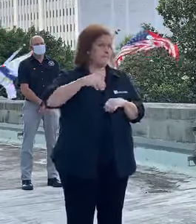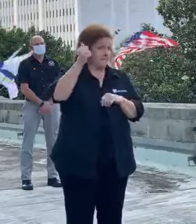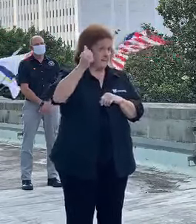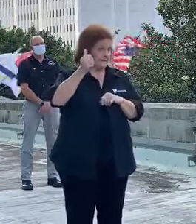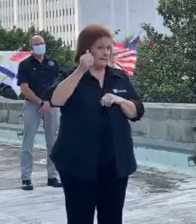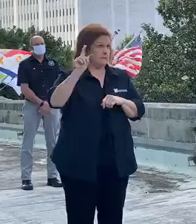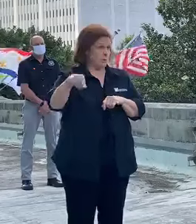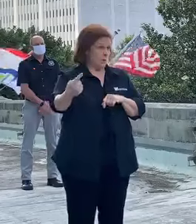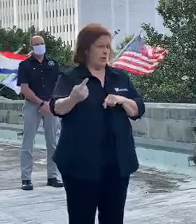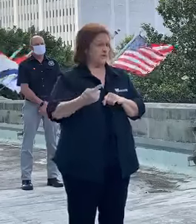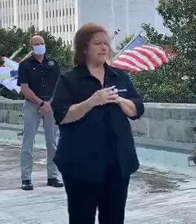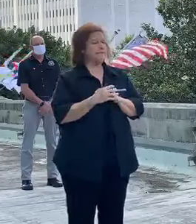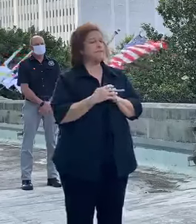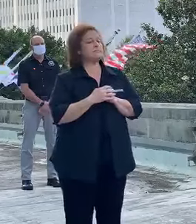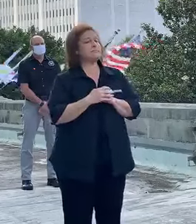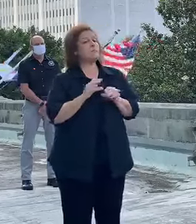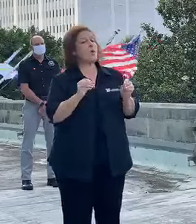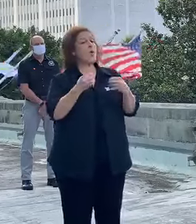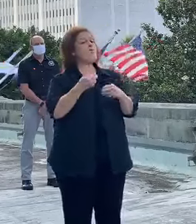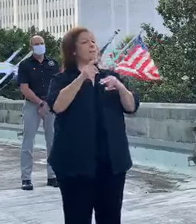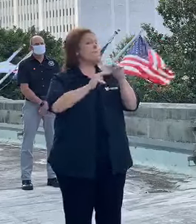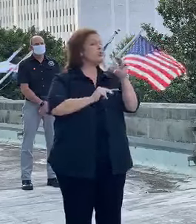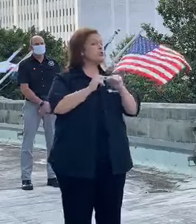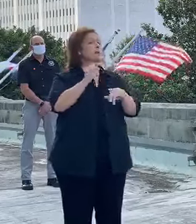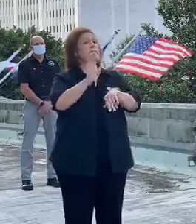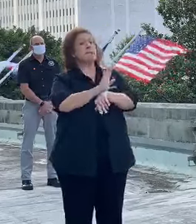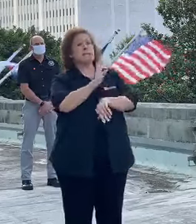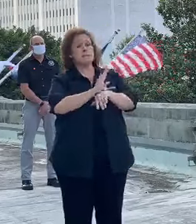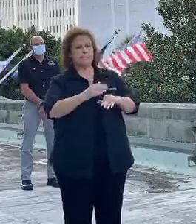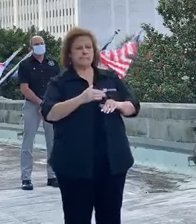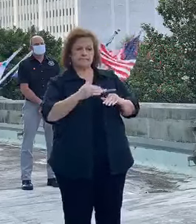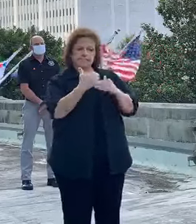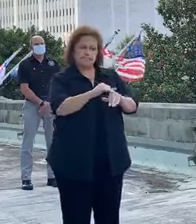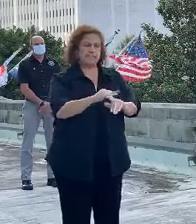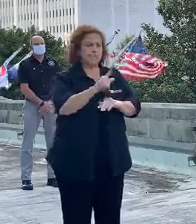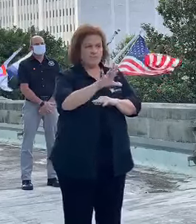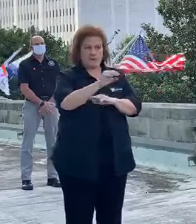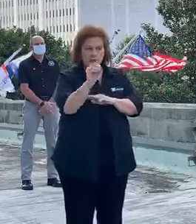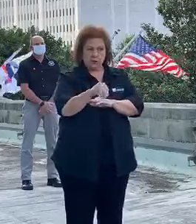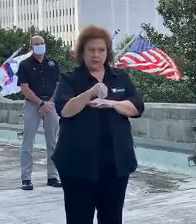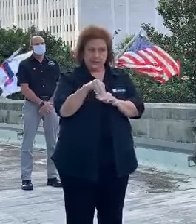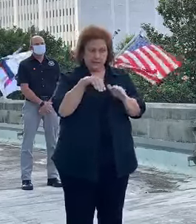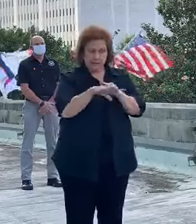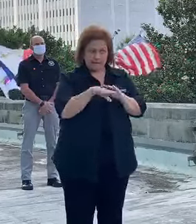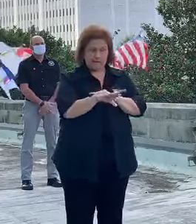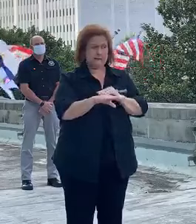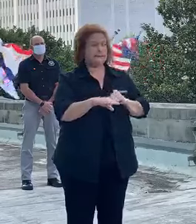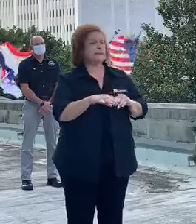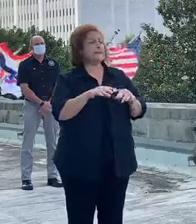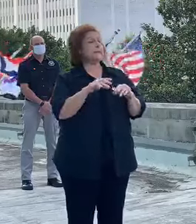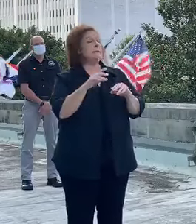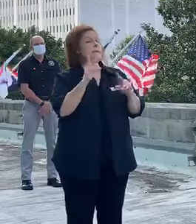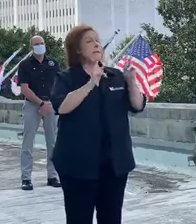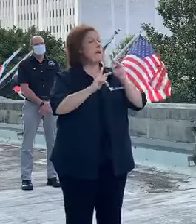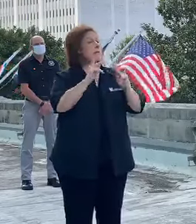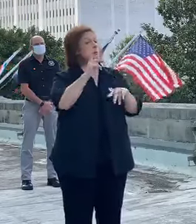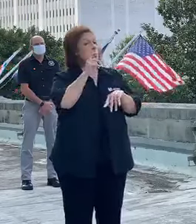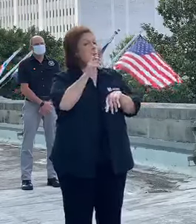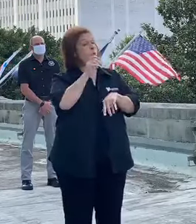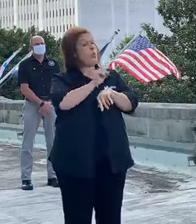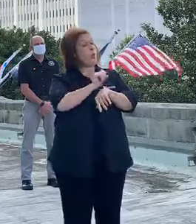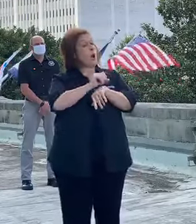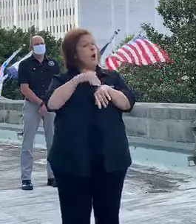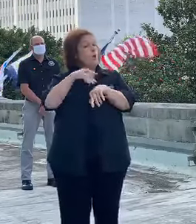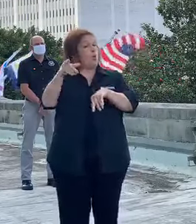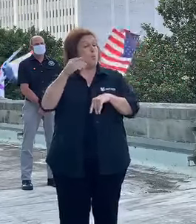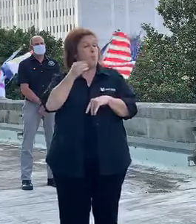only. Office buildings and businesses are limited to 25% of capacity. People who are working from